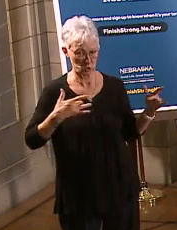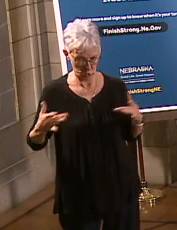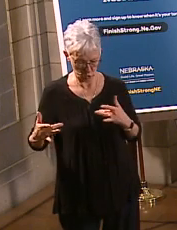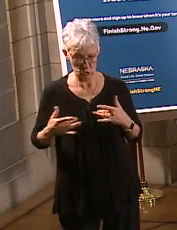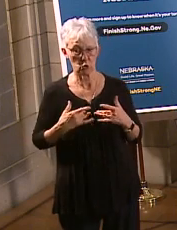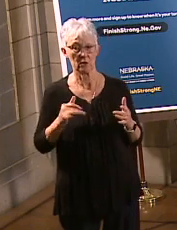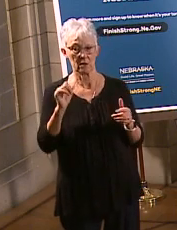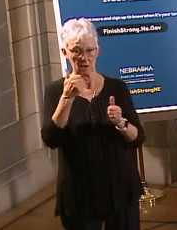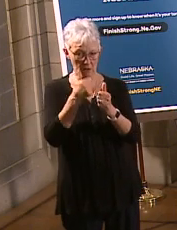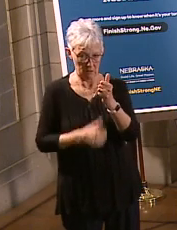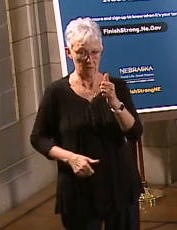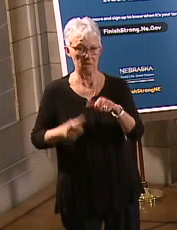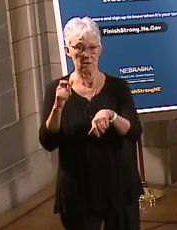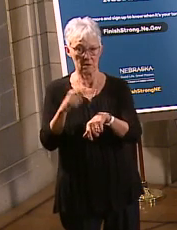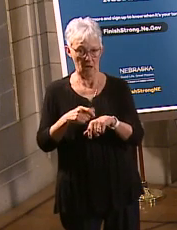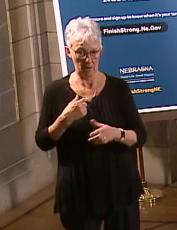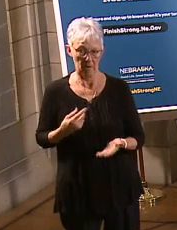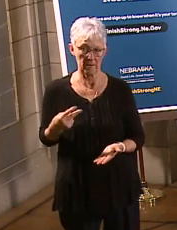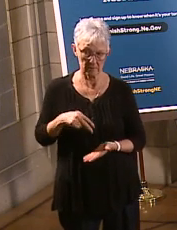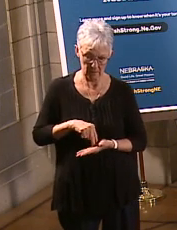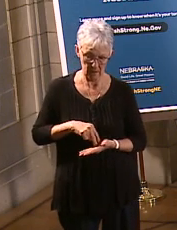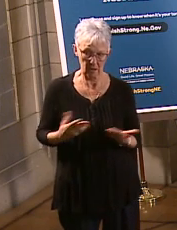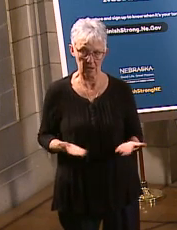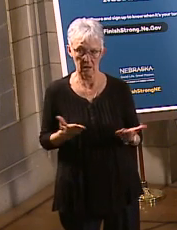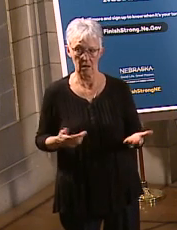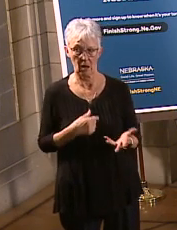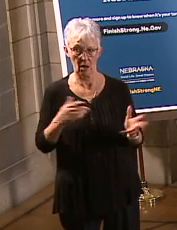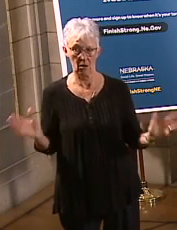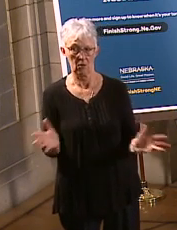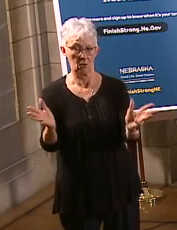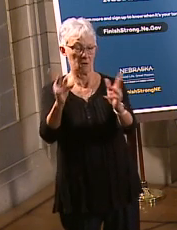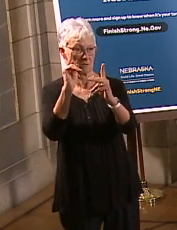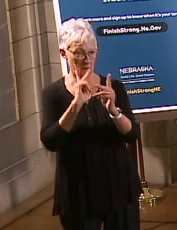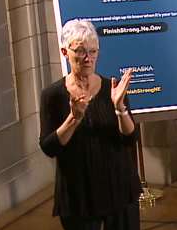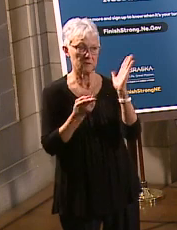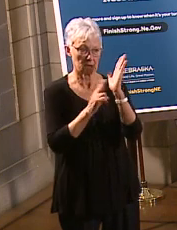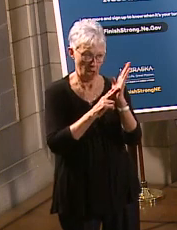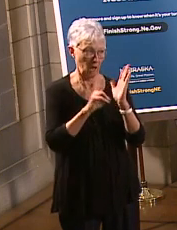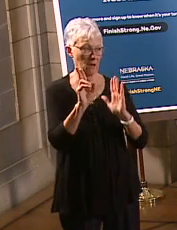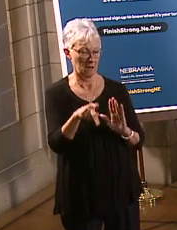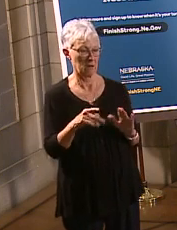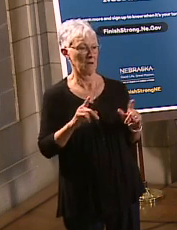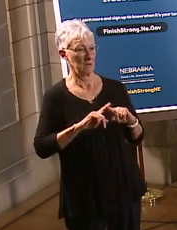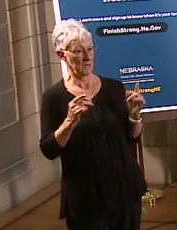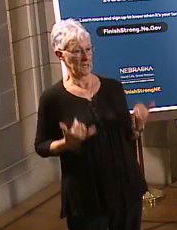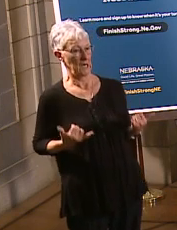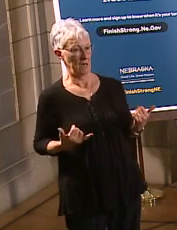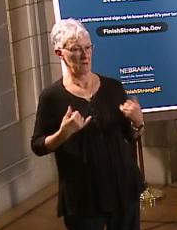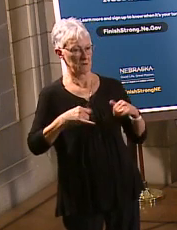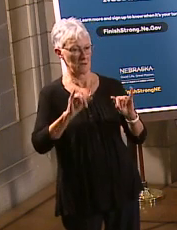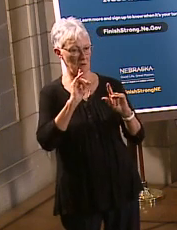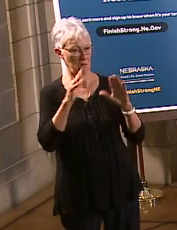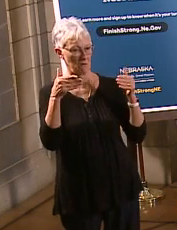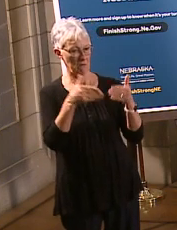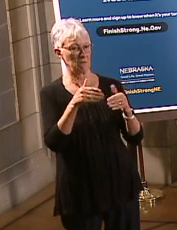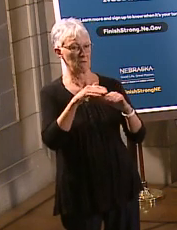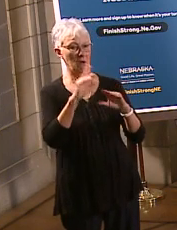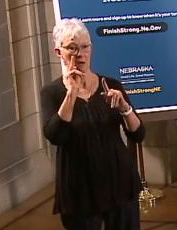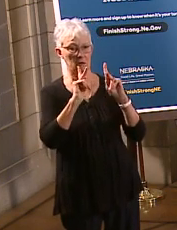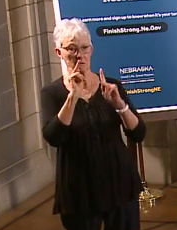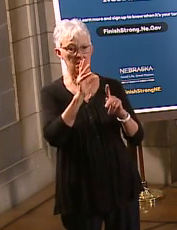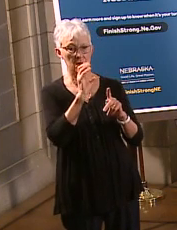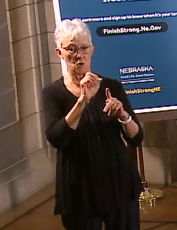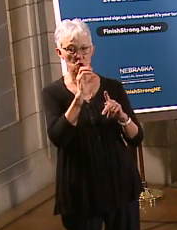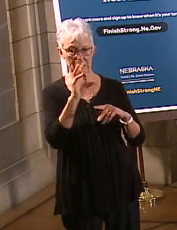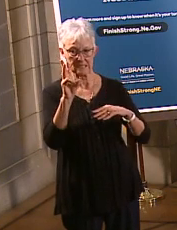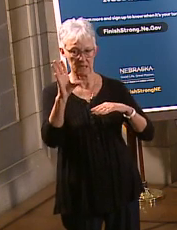vaccinate.ne.gov to get people signed up and encourage them to sign up. But again, we're still focusing right now on the 65 years and older, so that